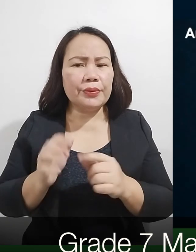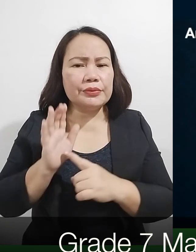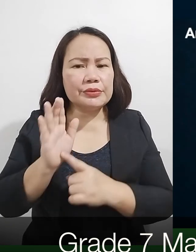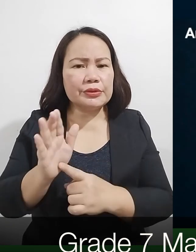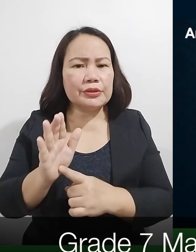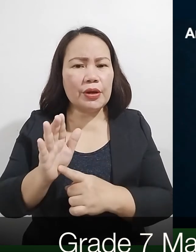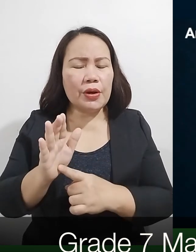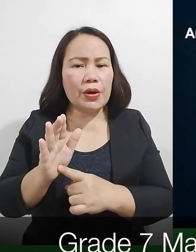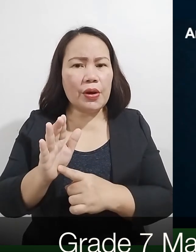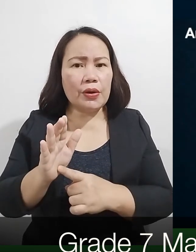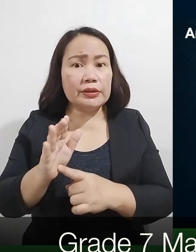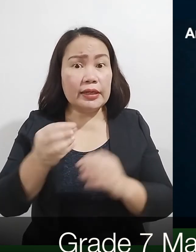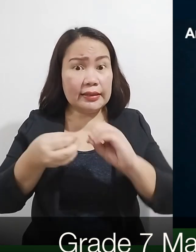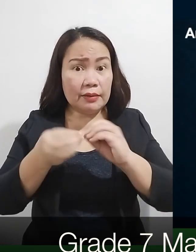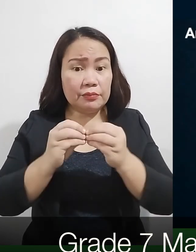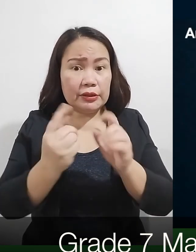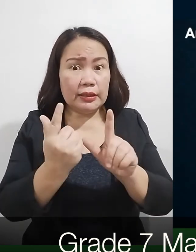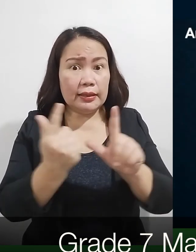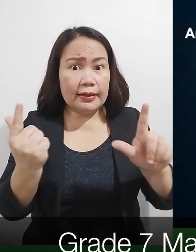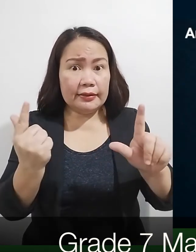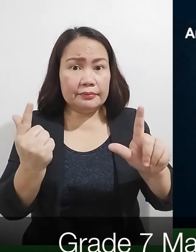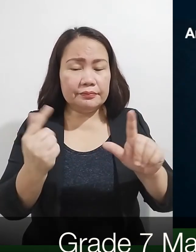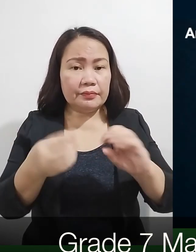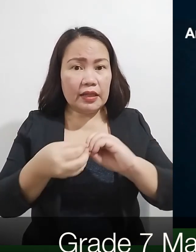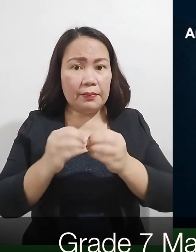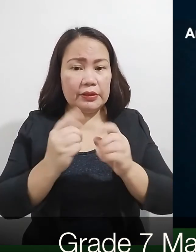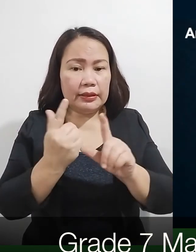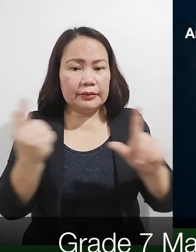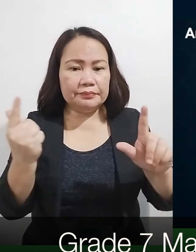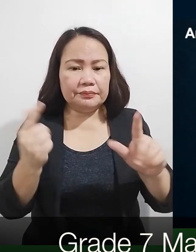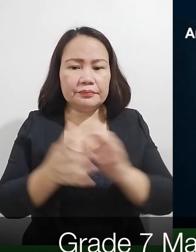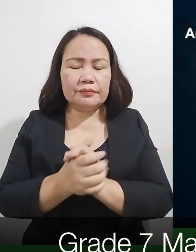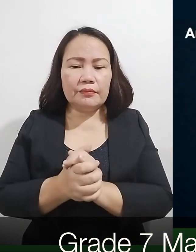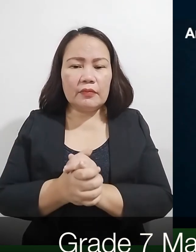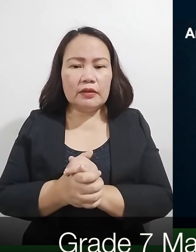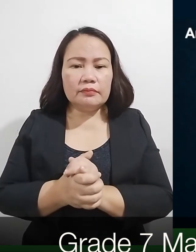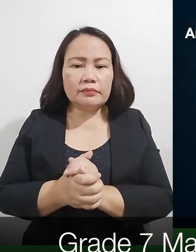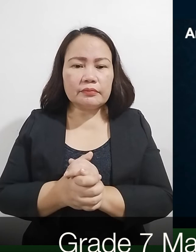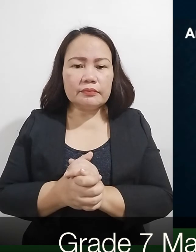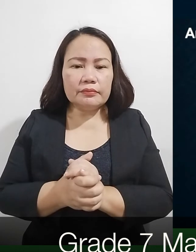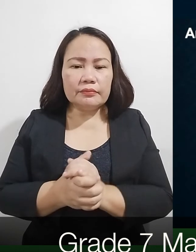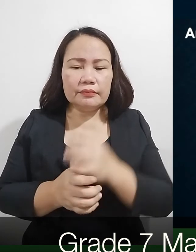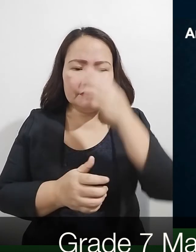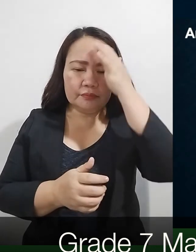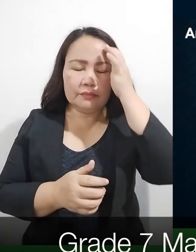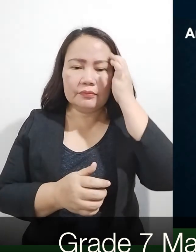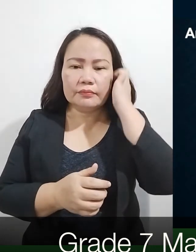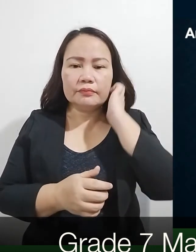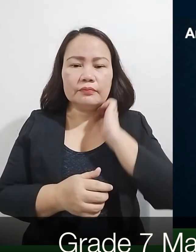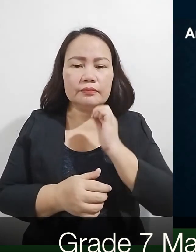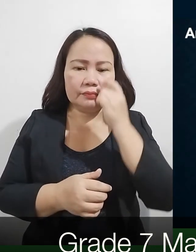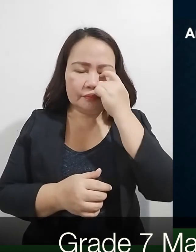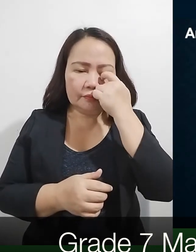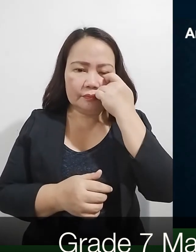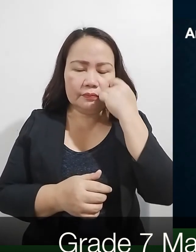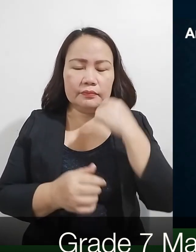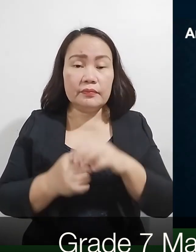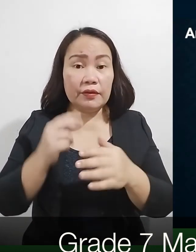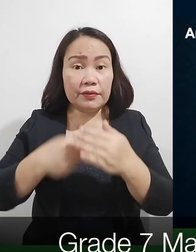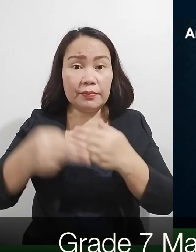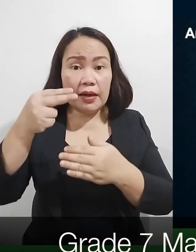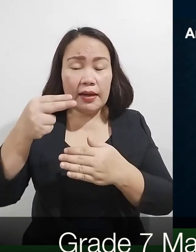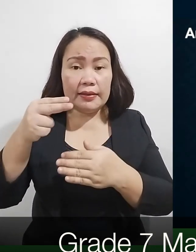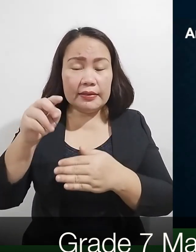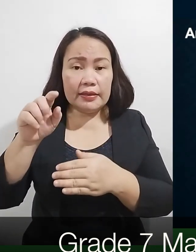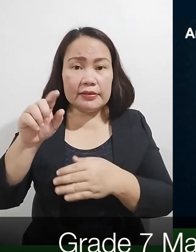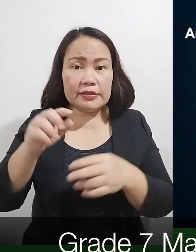illustrate this on the number line? So, kung ito ang ating number line, ito ang ating fractions kanina